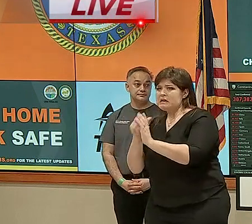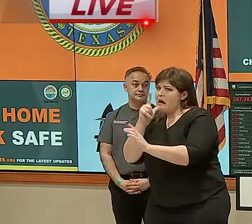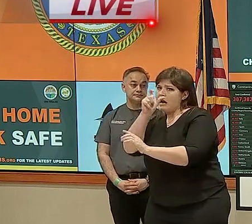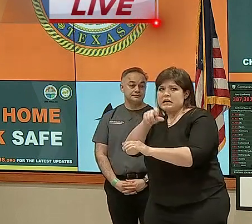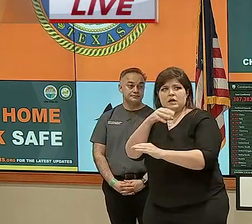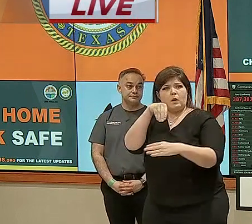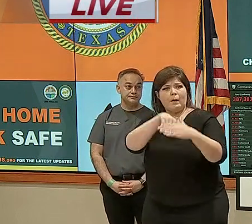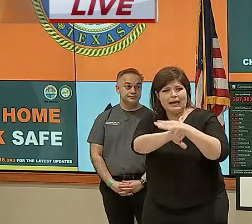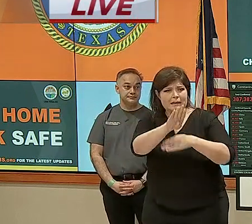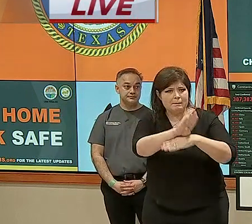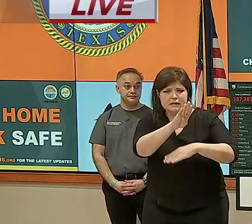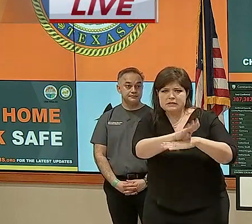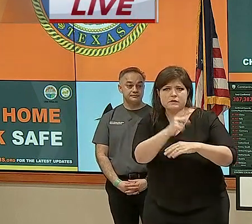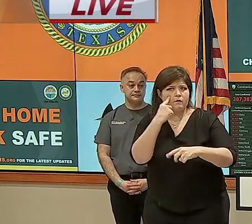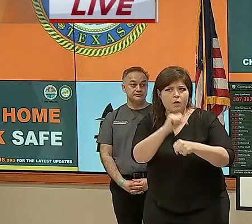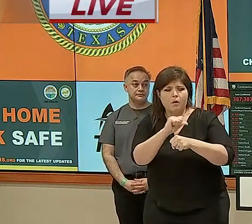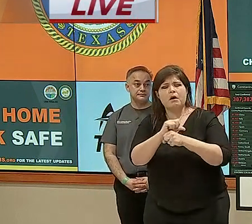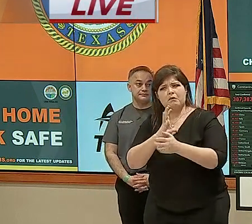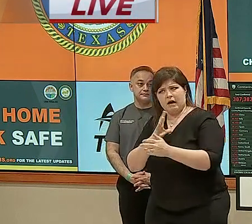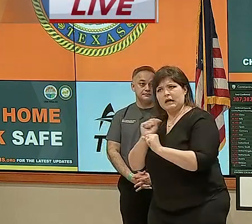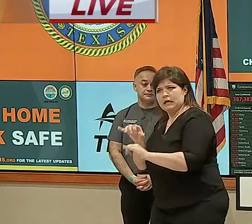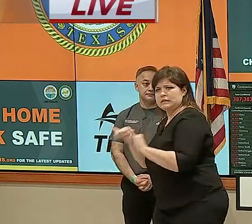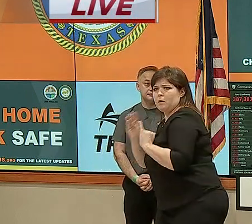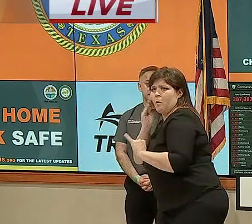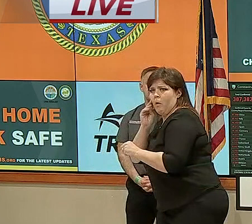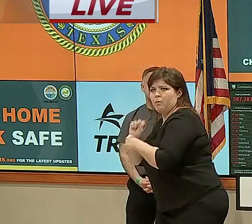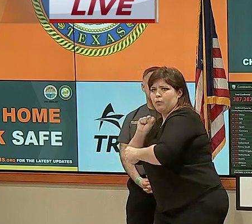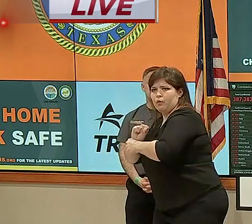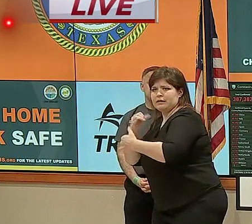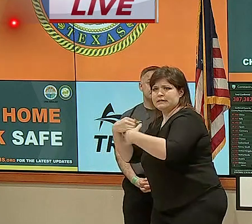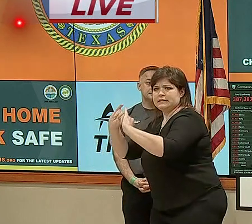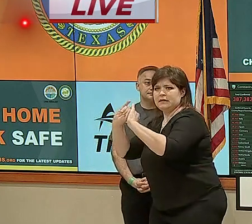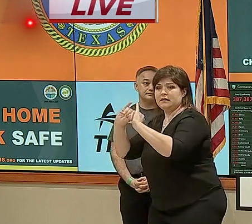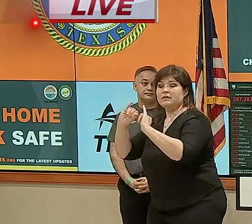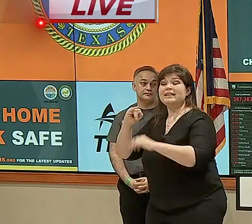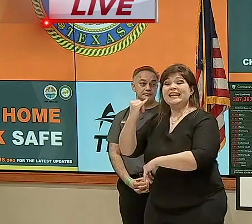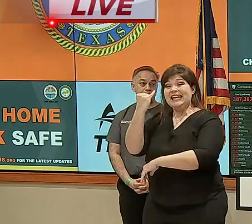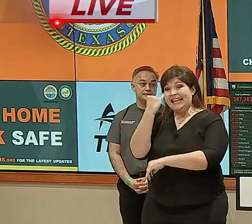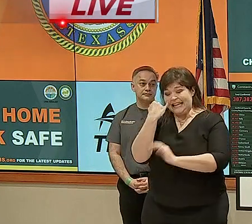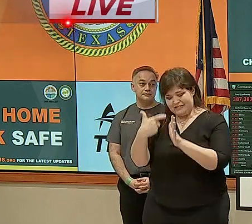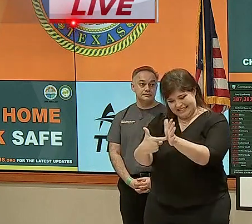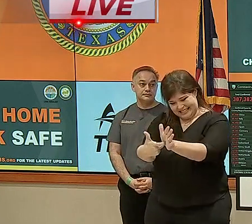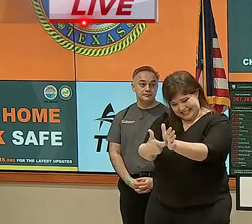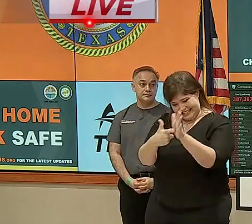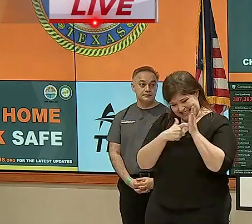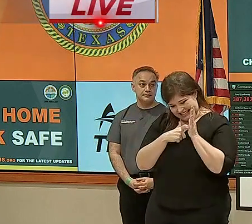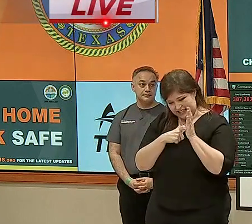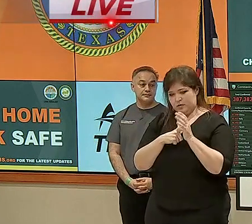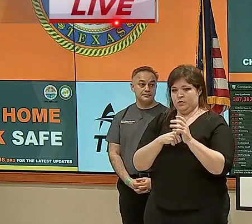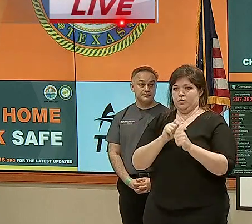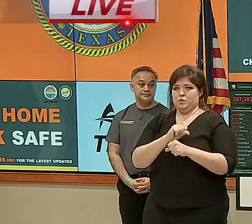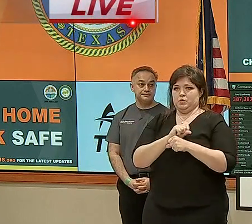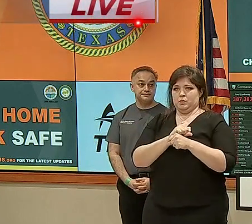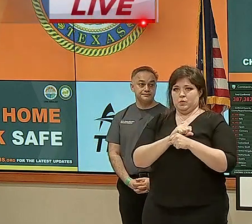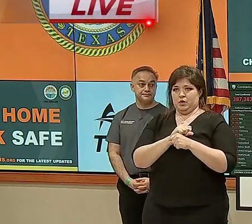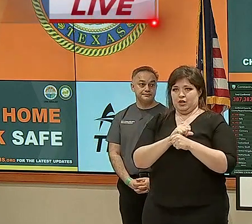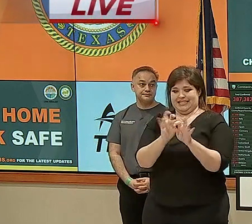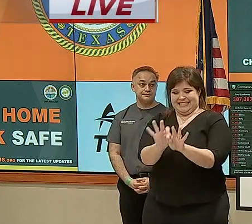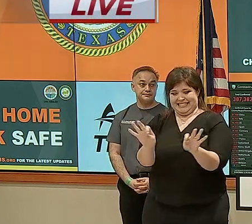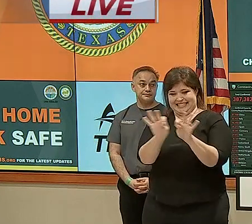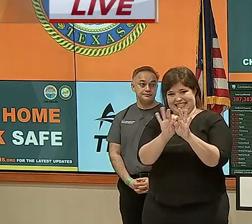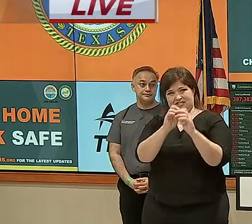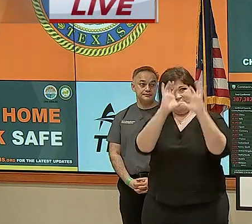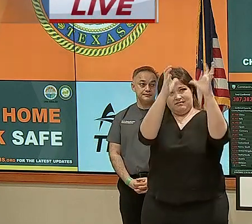home, those things are provided for within this order. Where people are needing to work in order that are essential